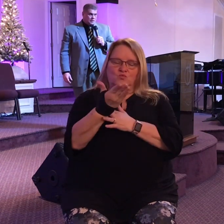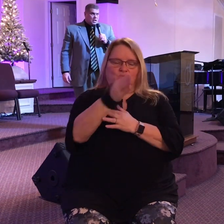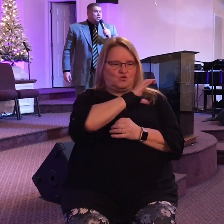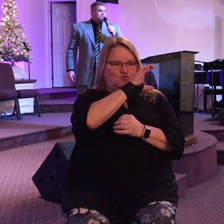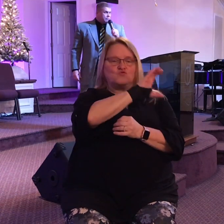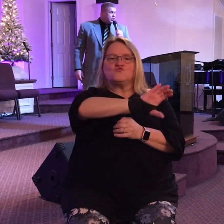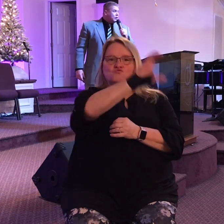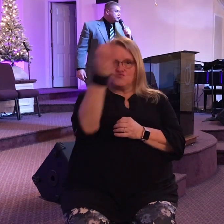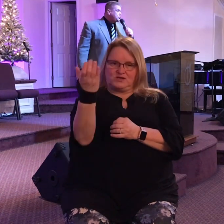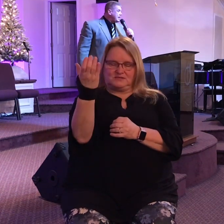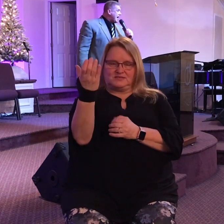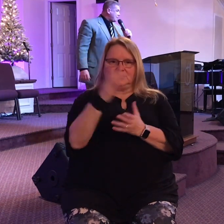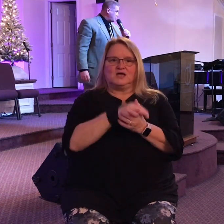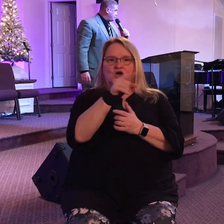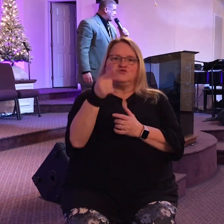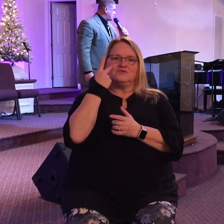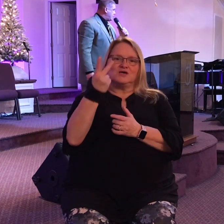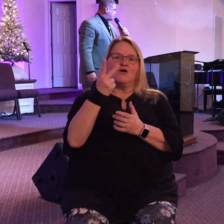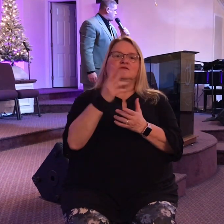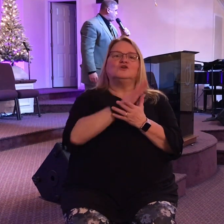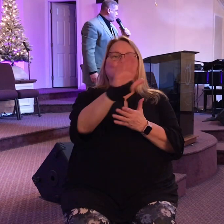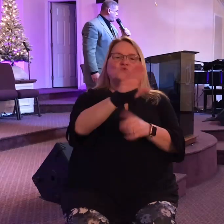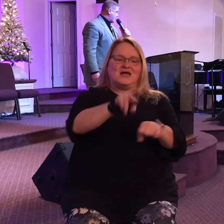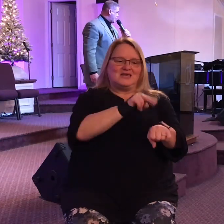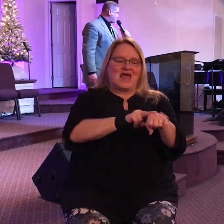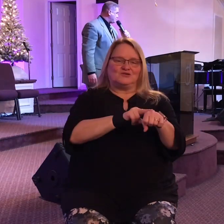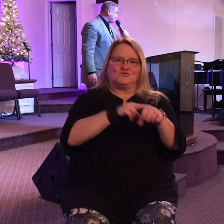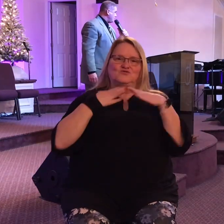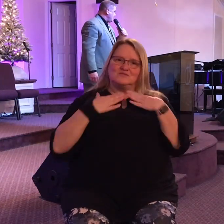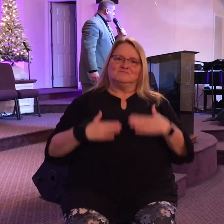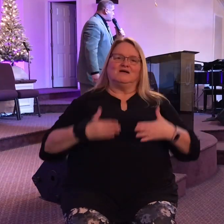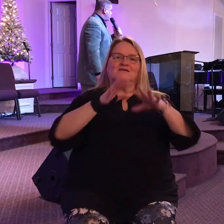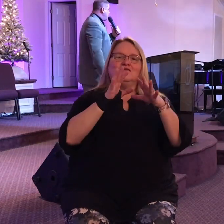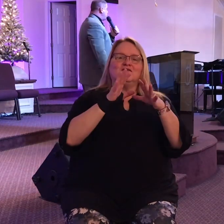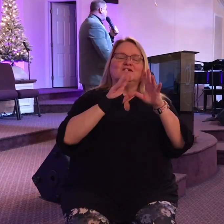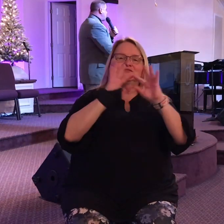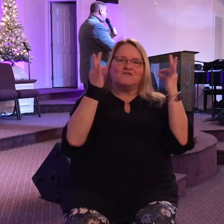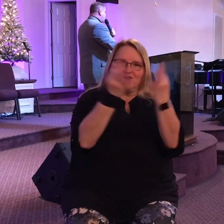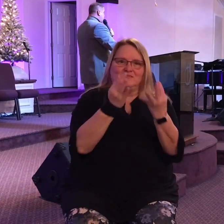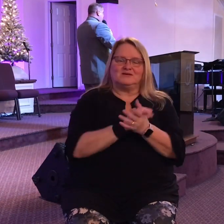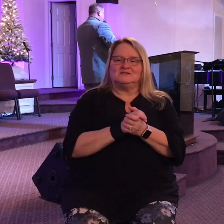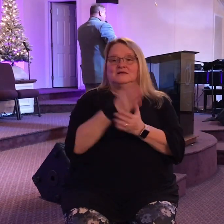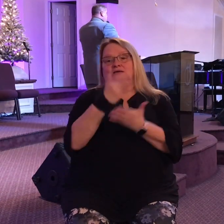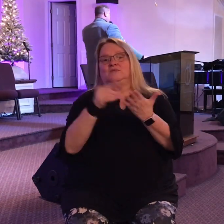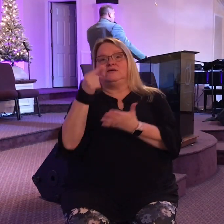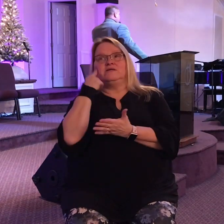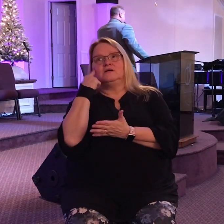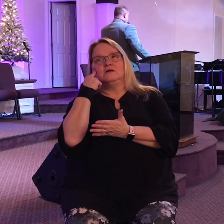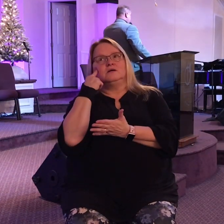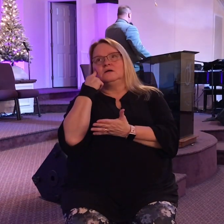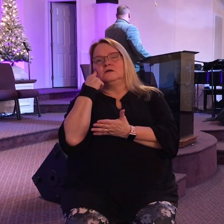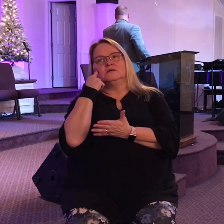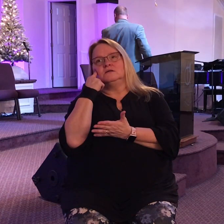family. Some of you wishes you didn't have to, but that's another sermon for another time. Some of you, when you get around your natural family, you look around the